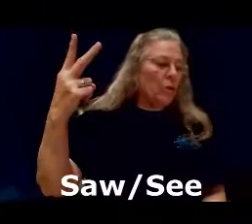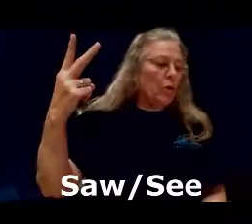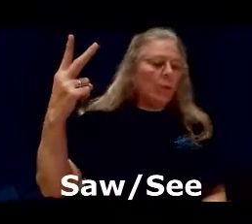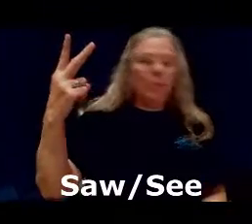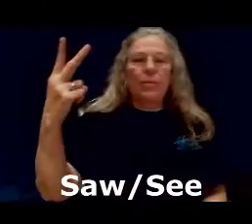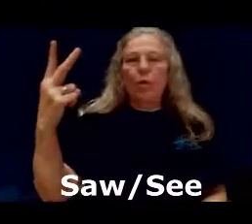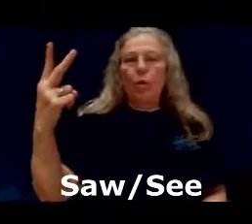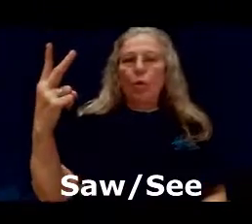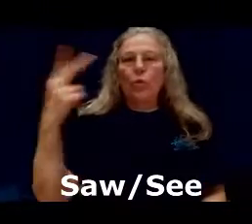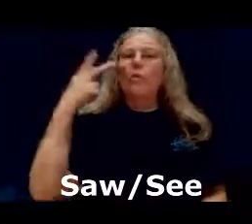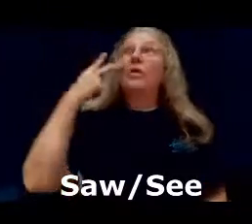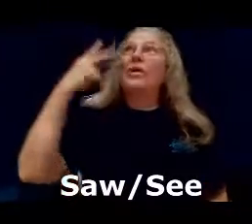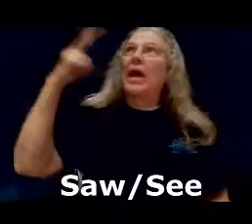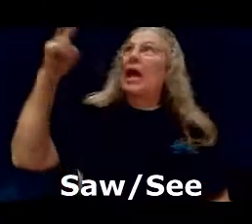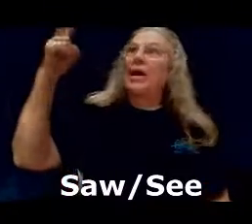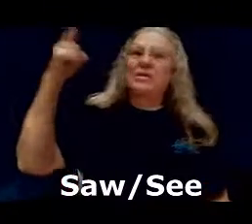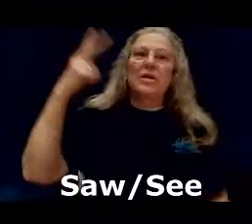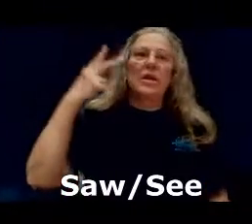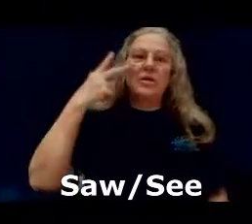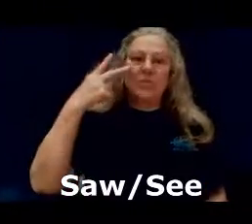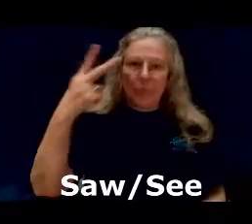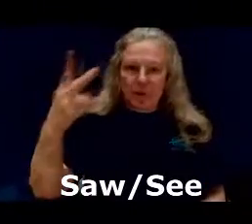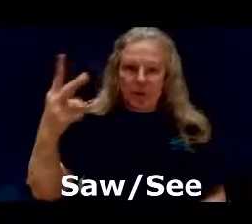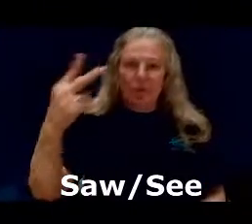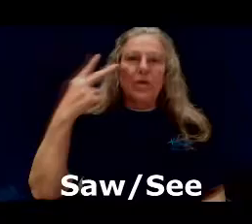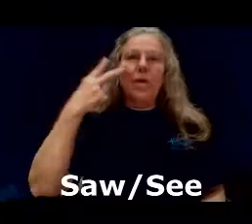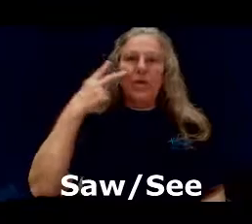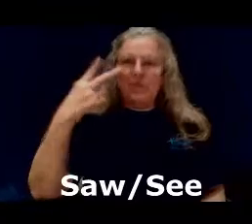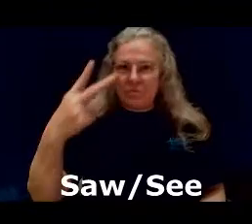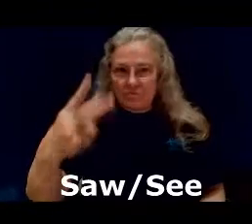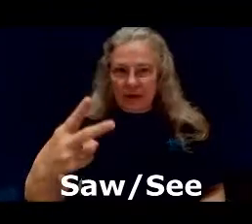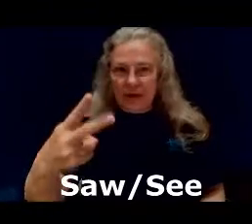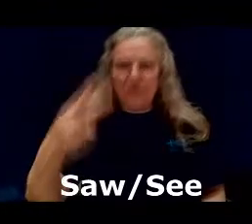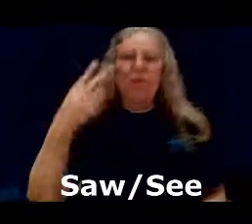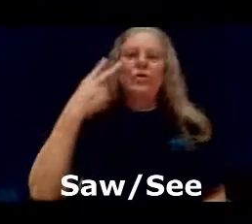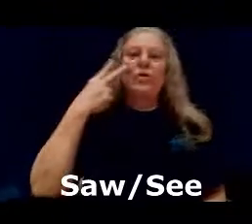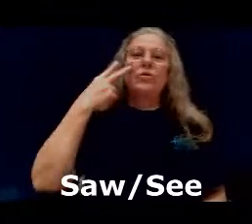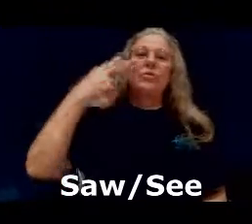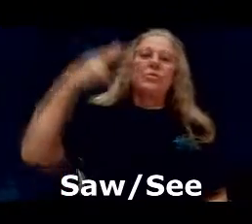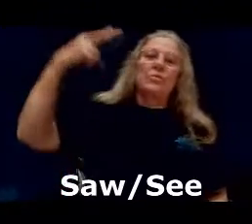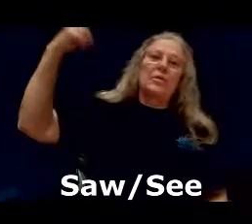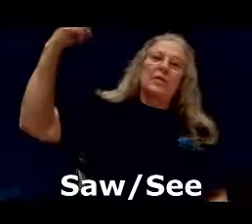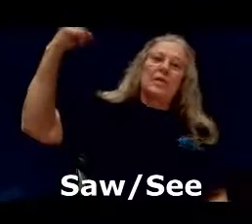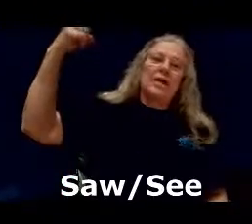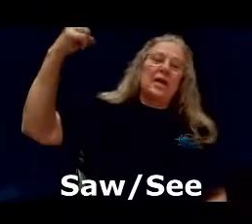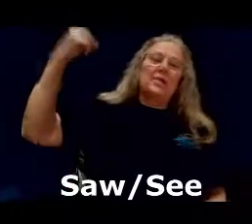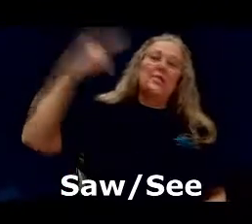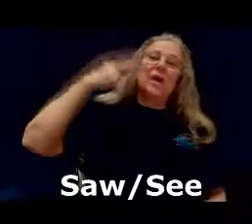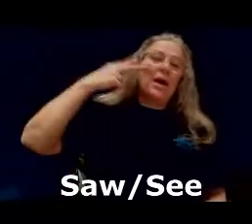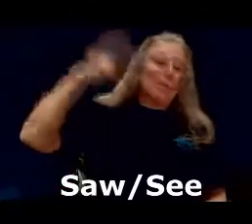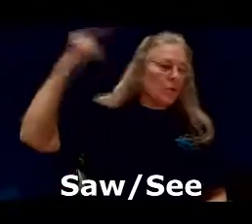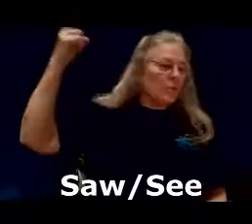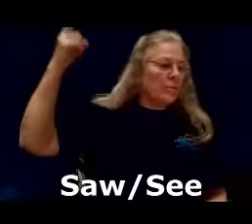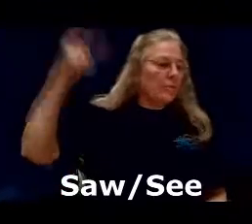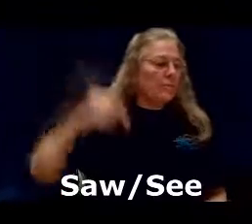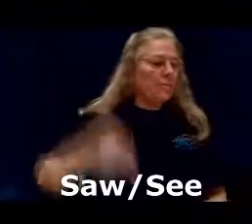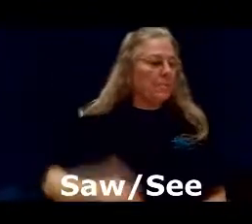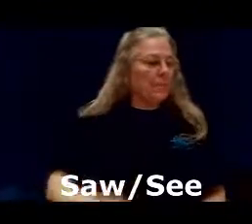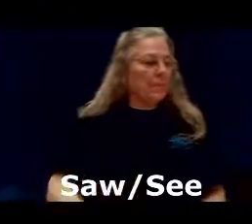view, behold, gazed, depending on, I saw you, gazed upward.